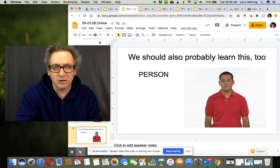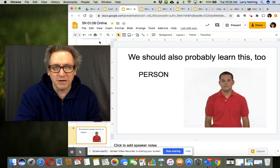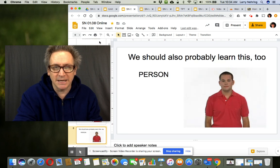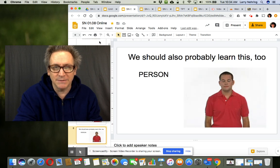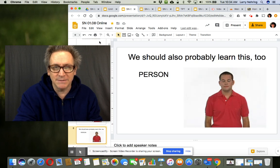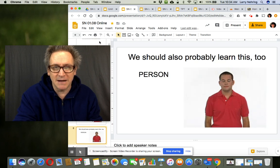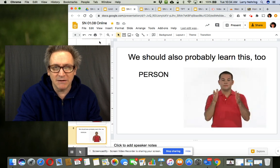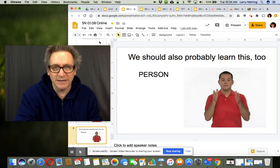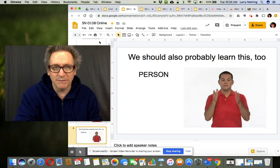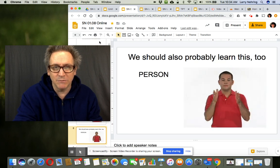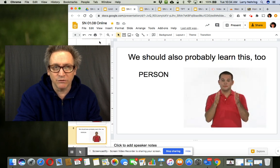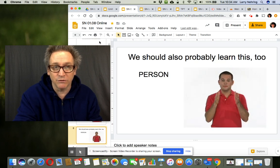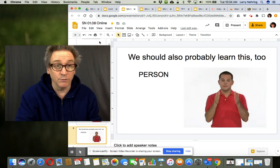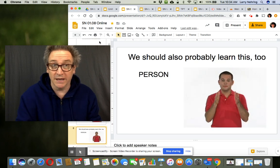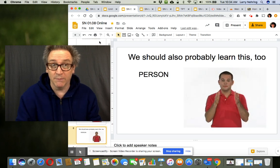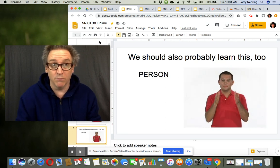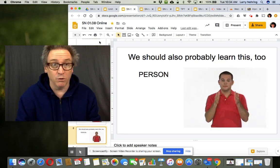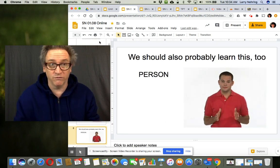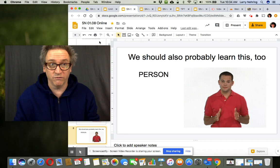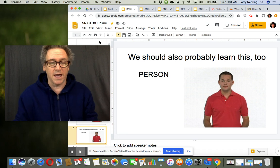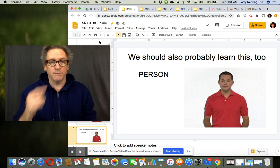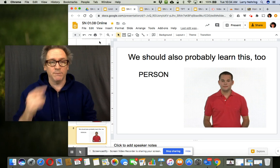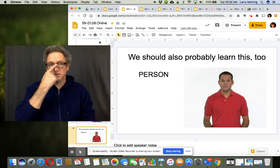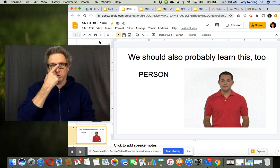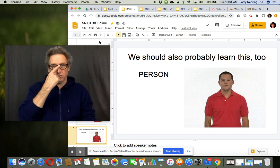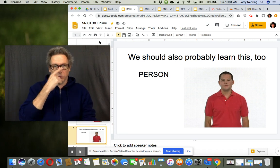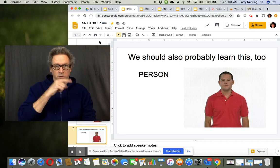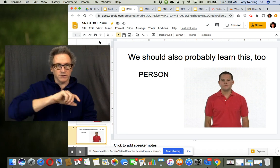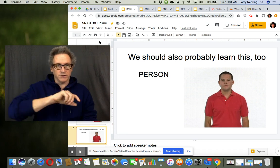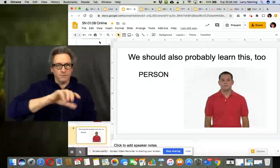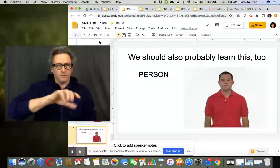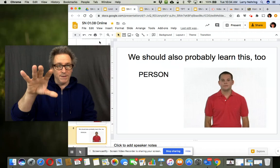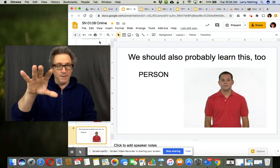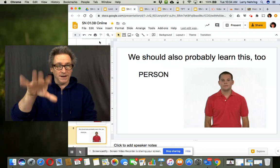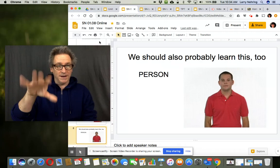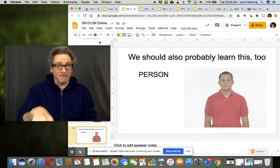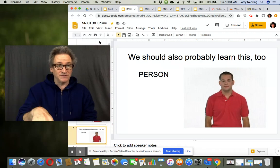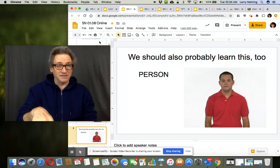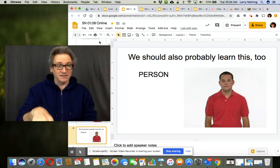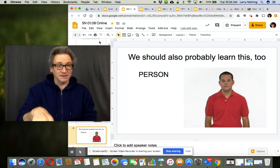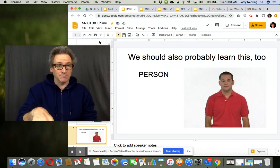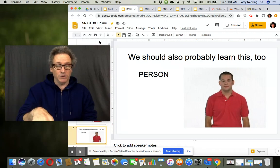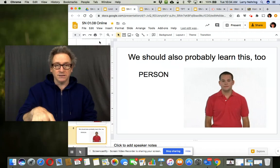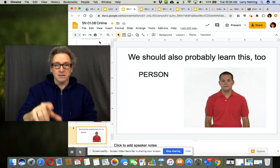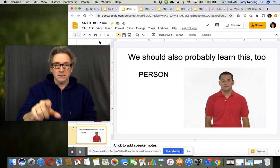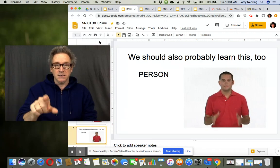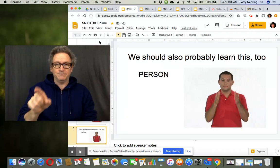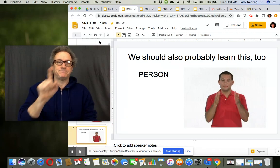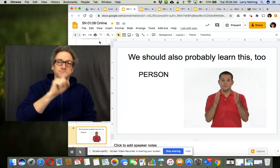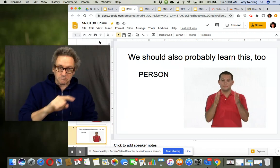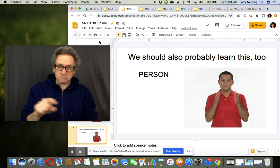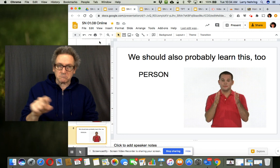probably going to try to keep them down as we move further and we get more and more vocab. So during the PowerPoint, we may not even have GIFs at some point.